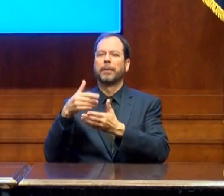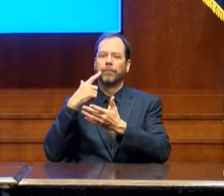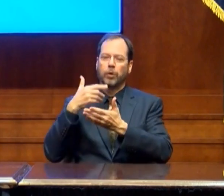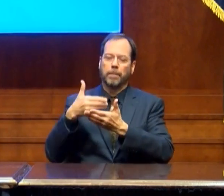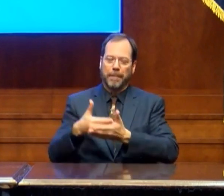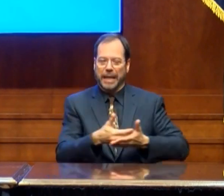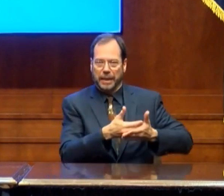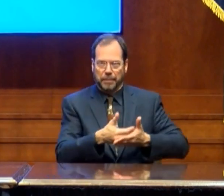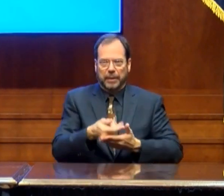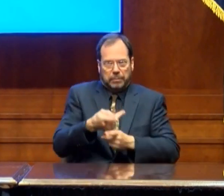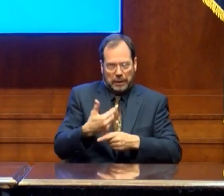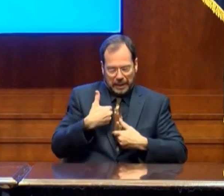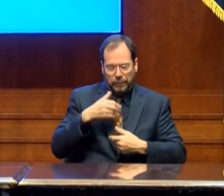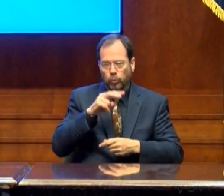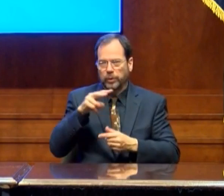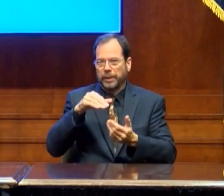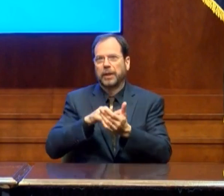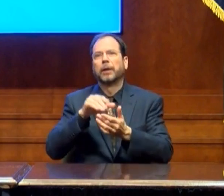13,027 infant spots,